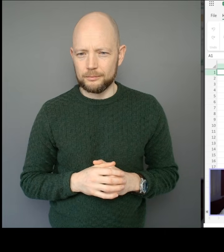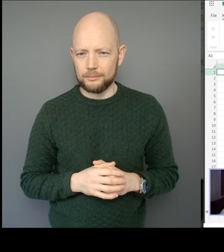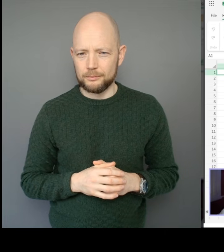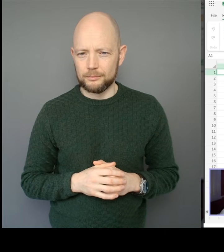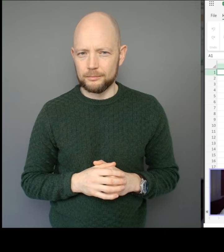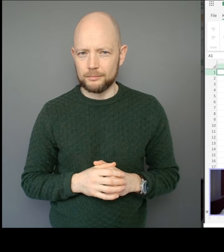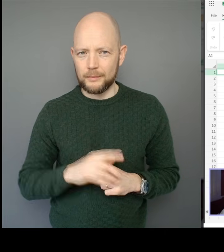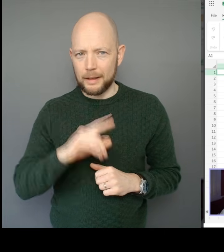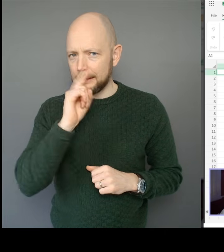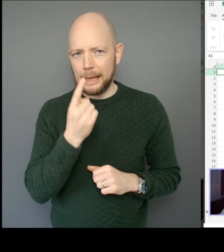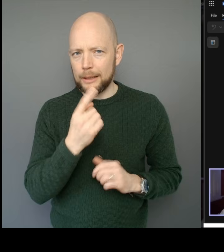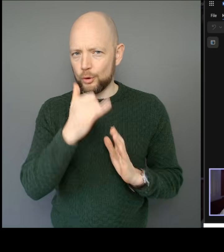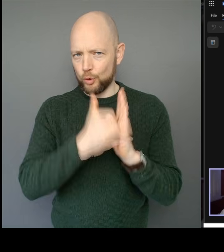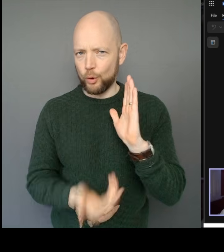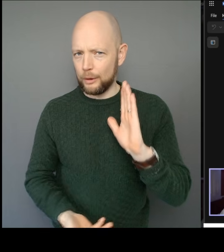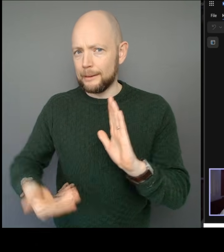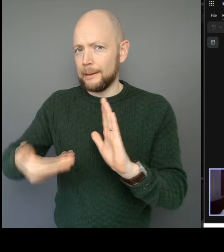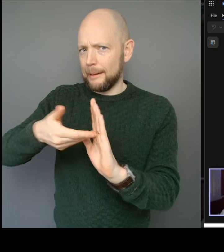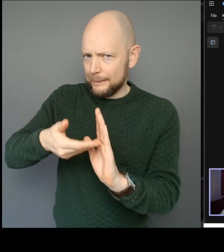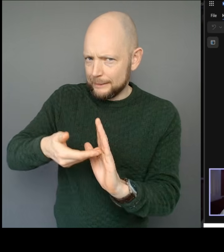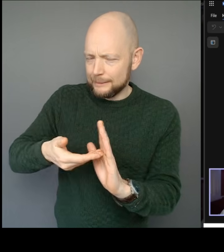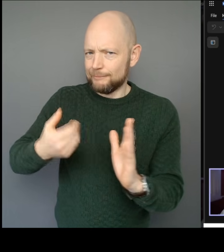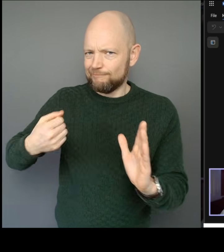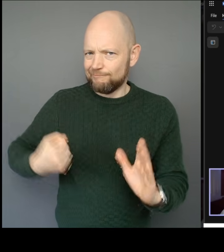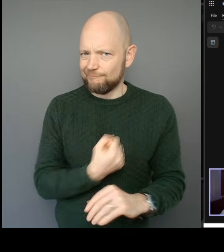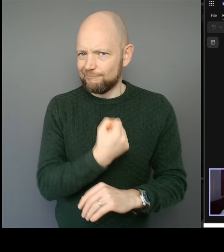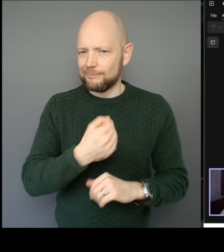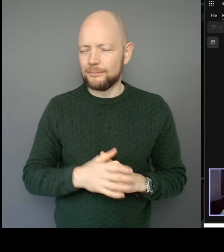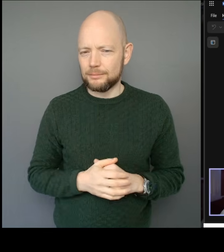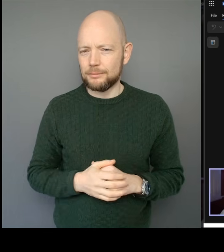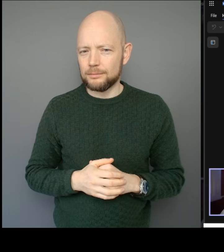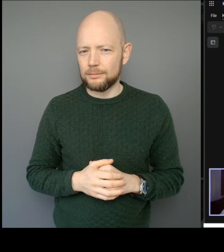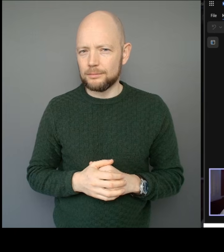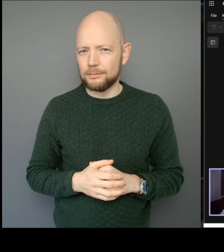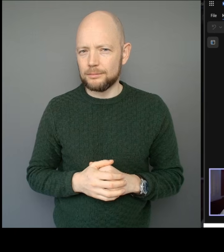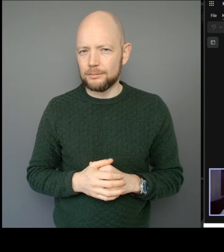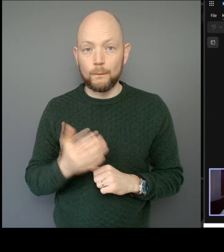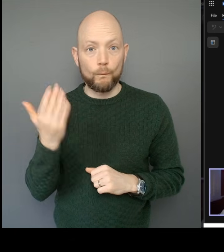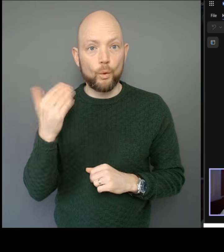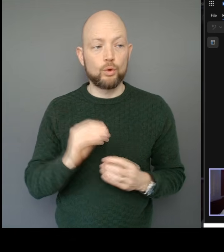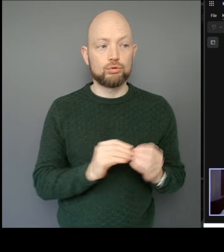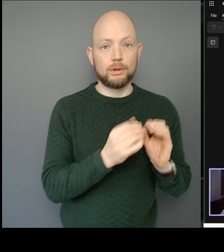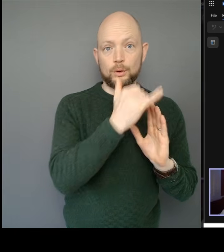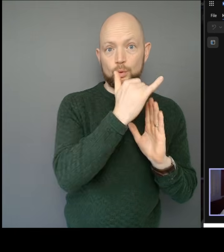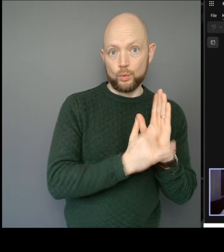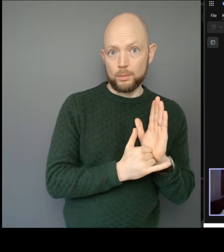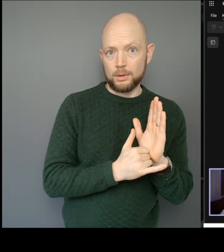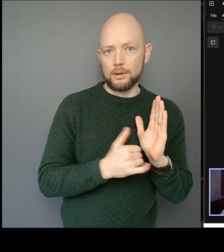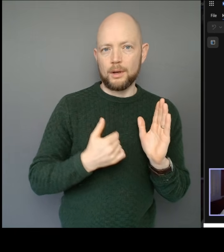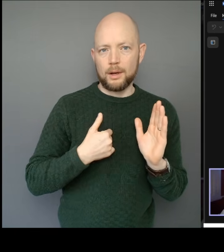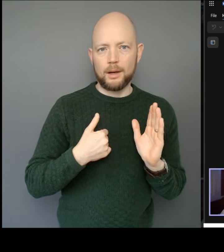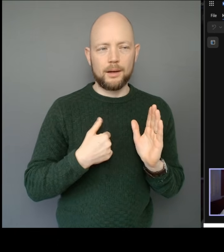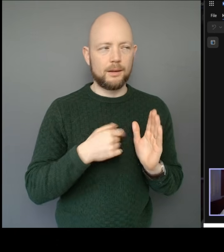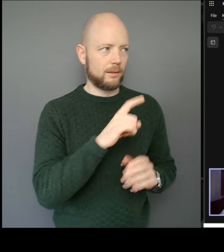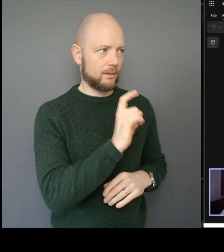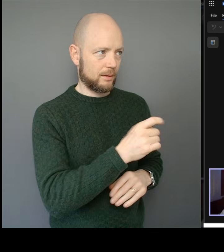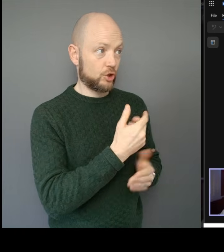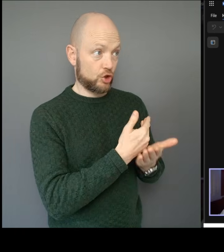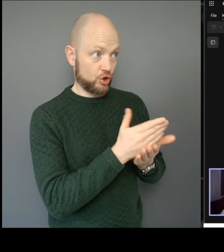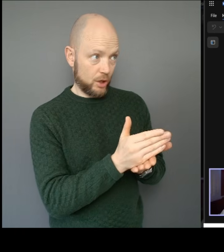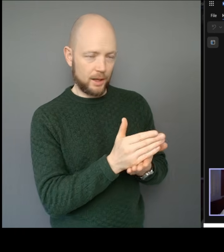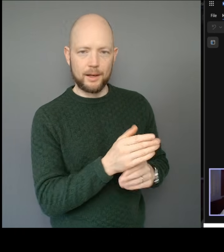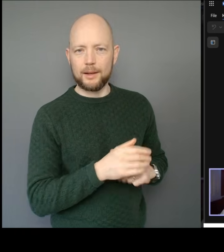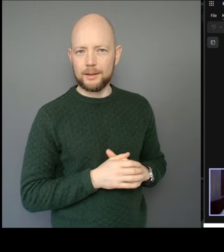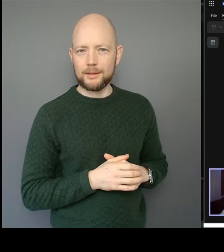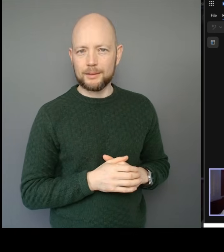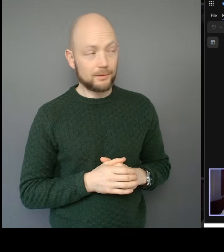document. So I'm going to go to that Word document that we created together, and I'm going to go ahead and click share on the top